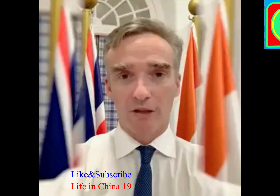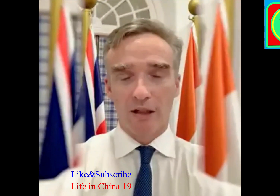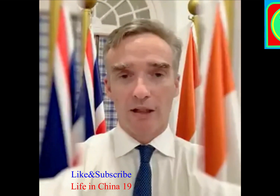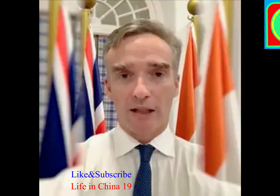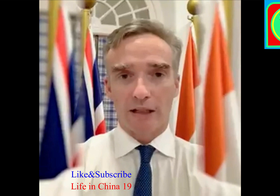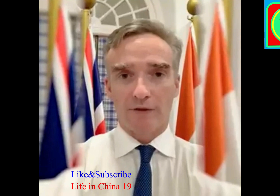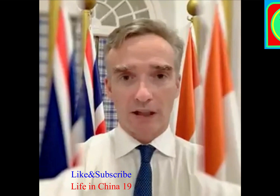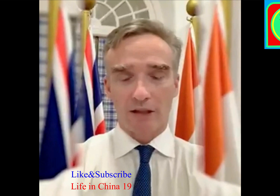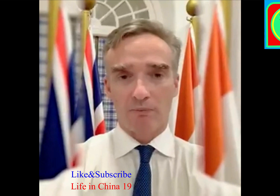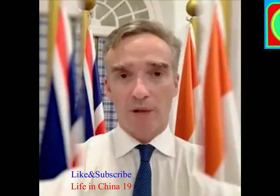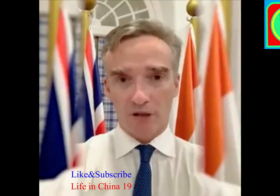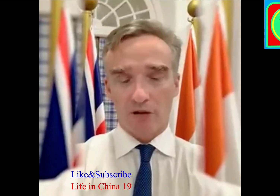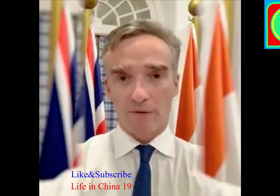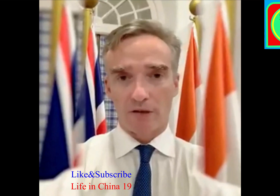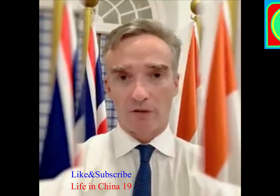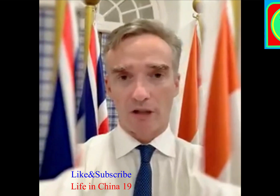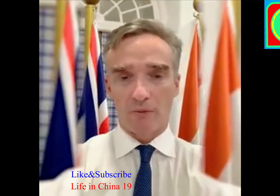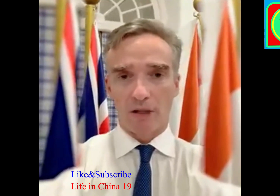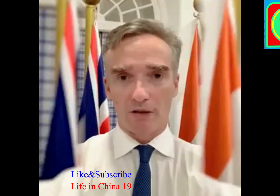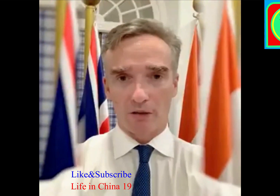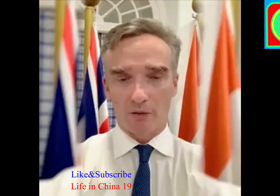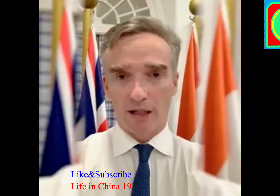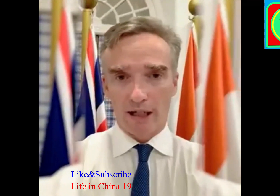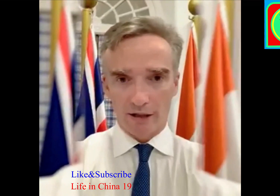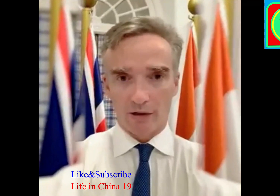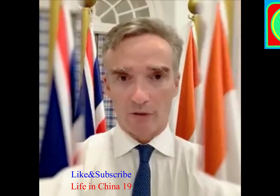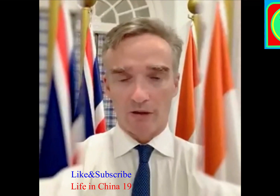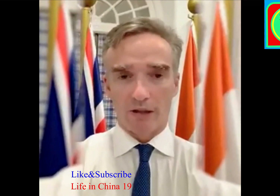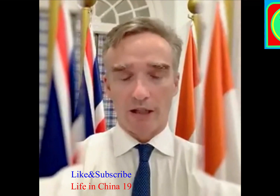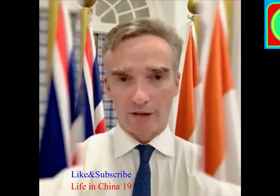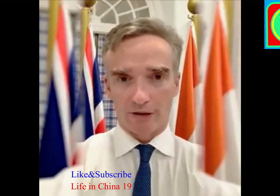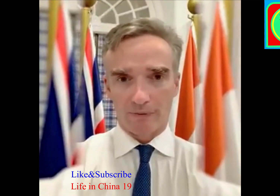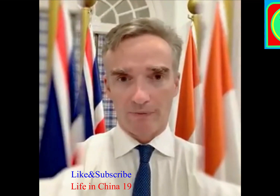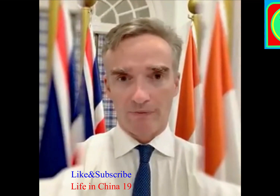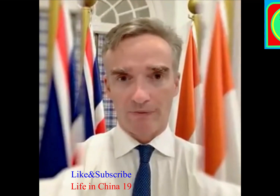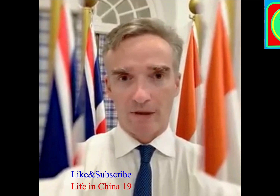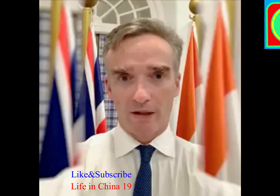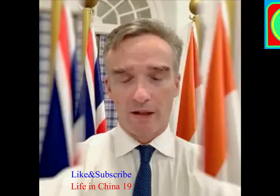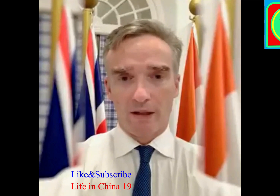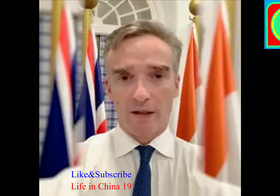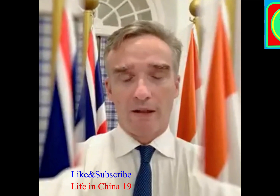so. Let's facilitate business travellers who are trying to come into India with e-visas.